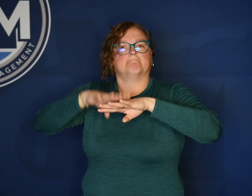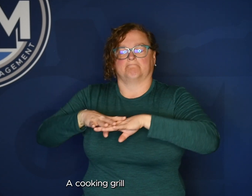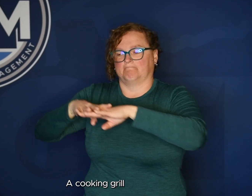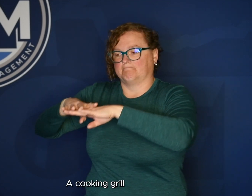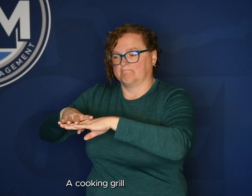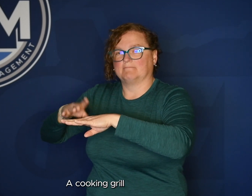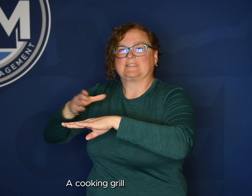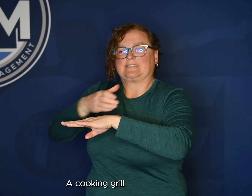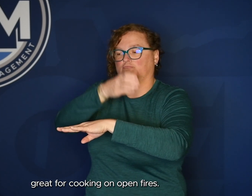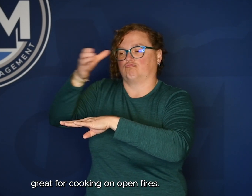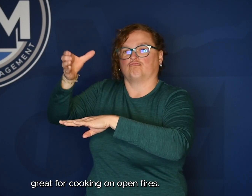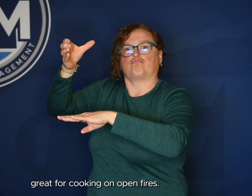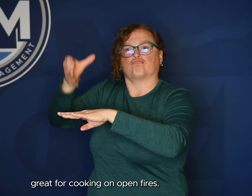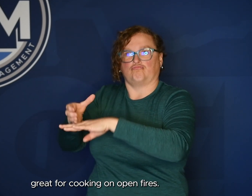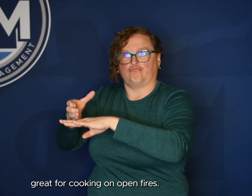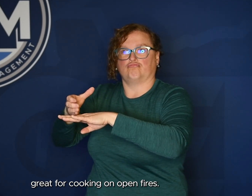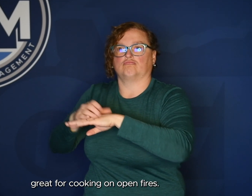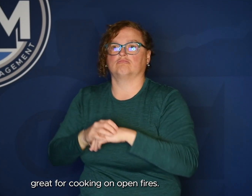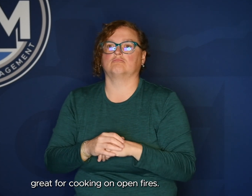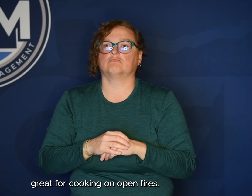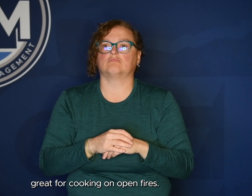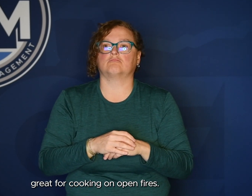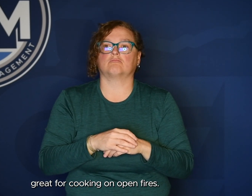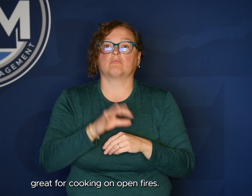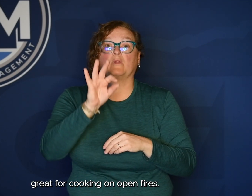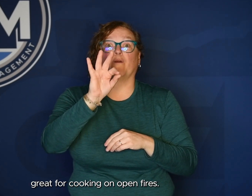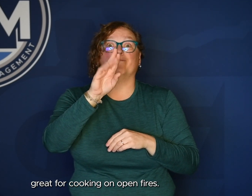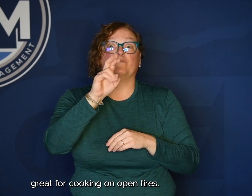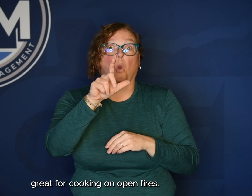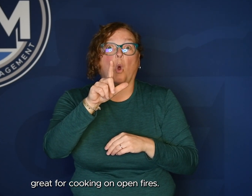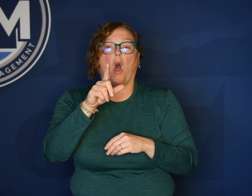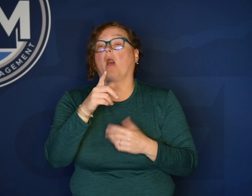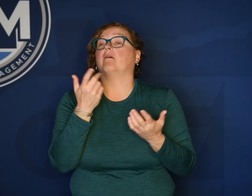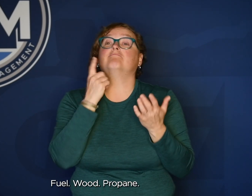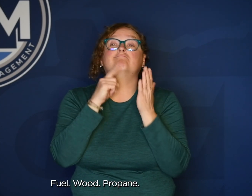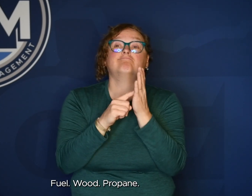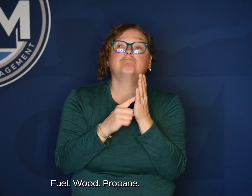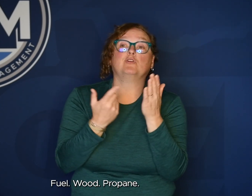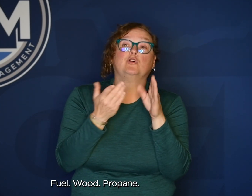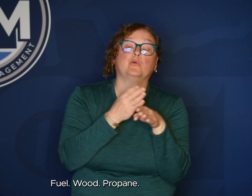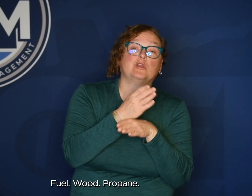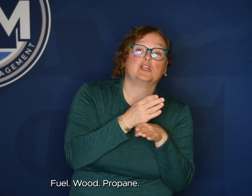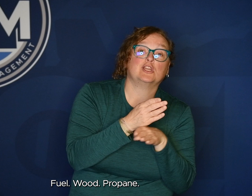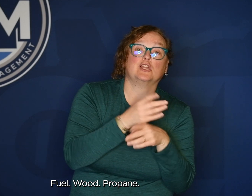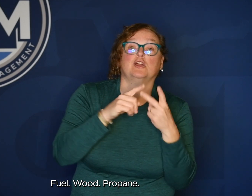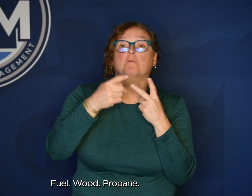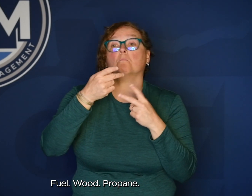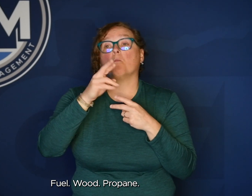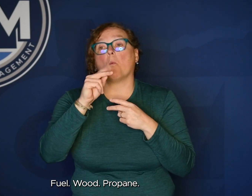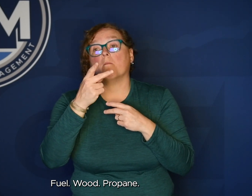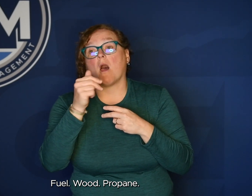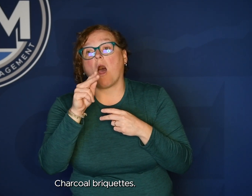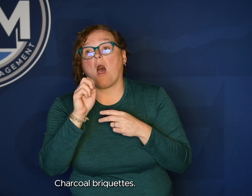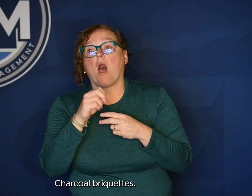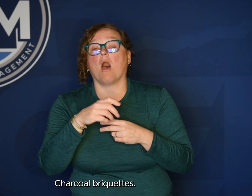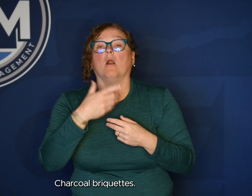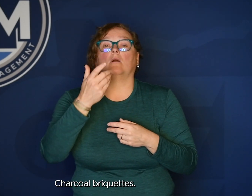A cooking grill grate for cooking on open fires. Fuel: wood, propane, charcoal